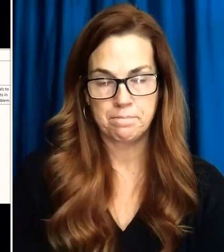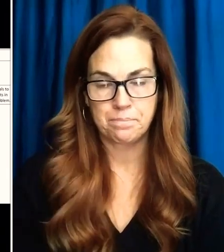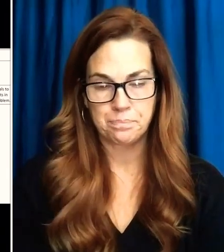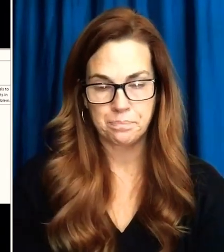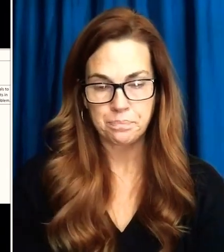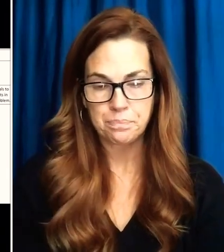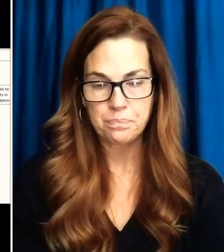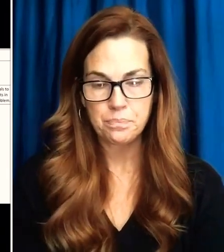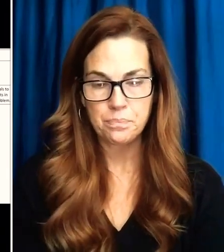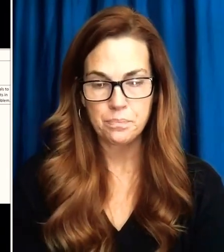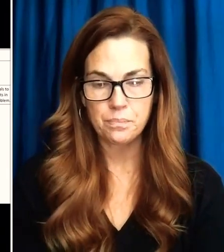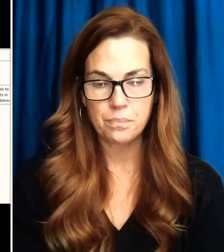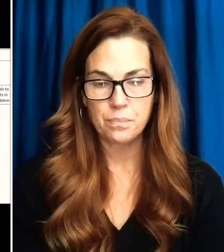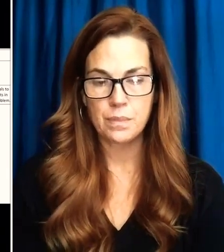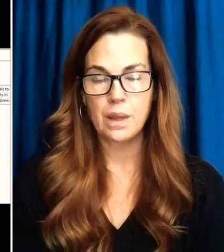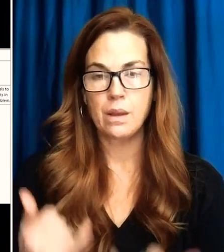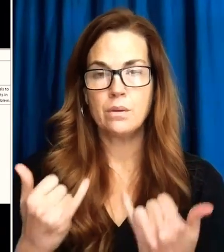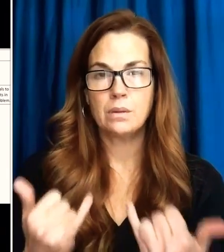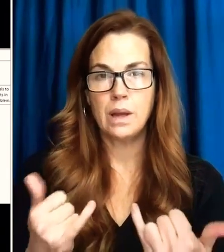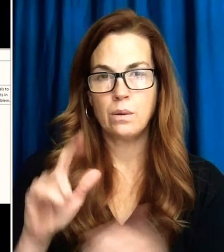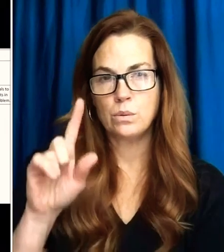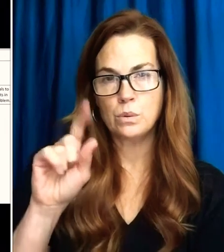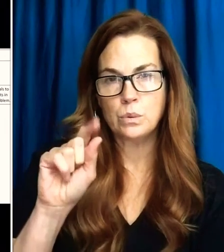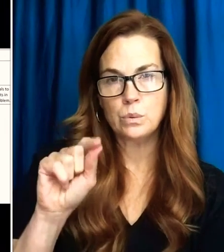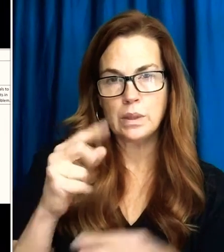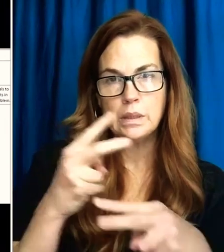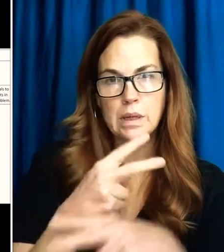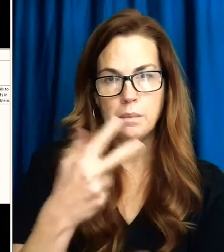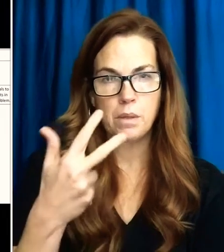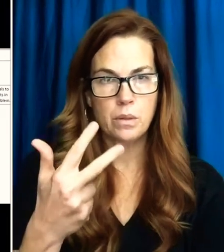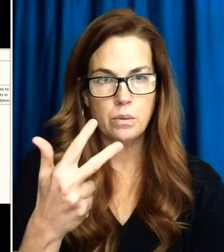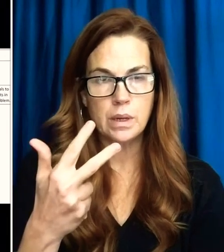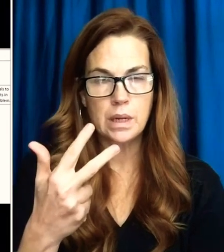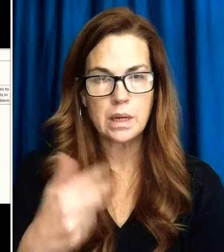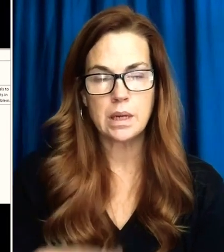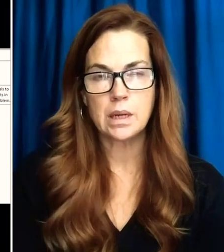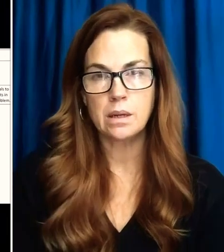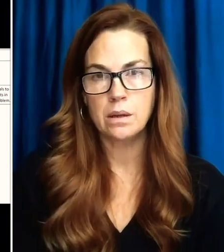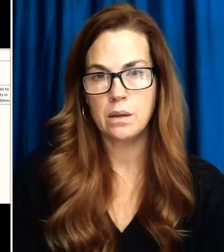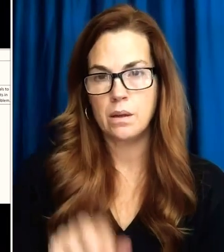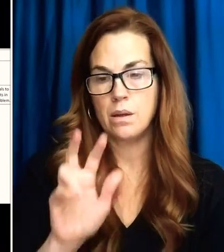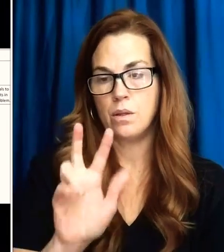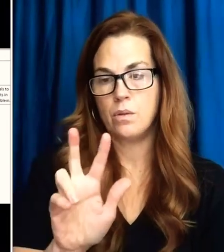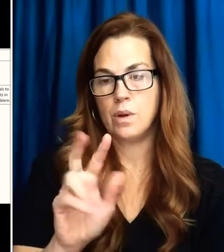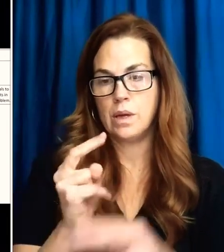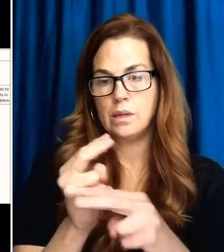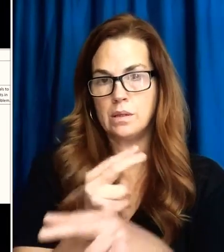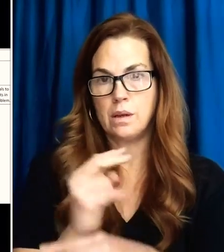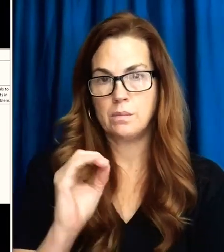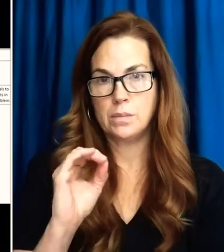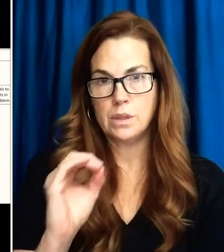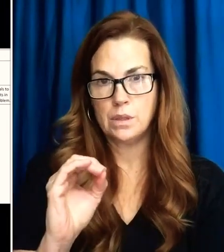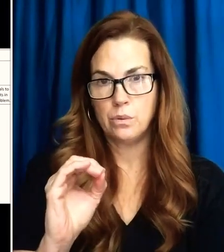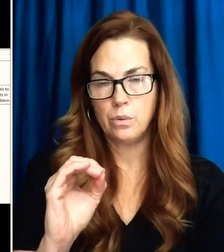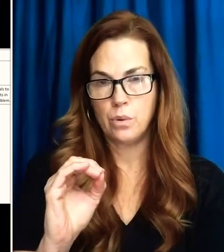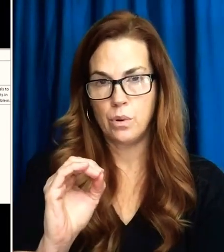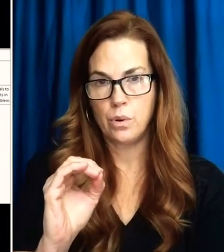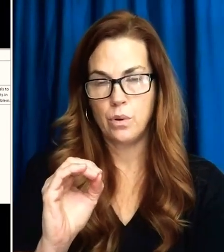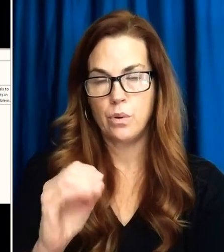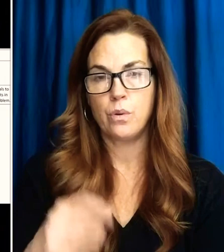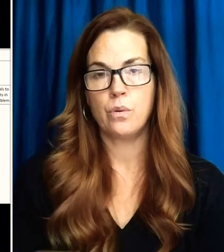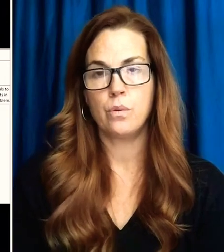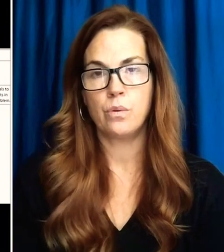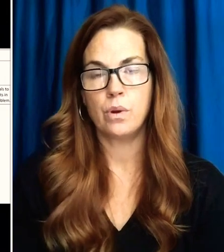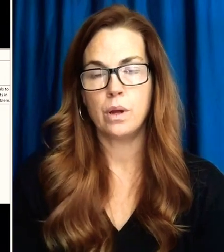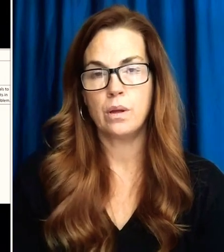times 3. So 3 times 0 is 0, and 3 times 2 is 6.